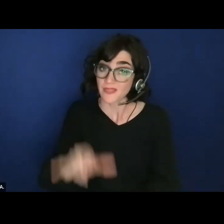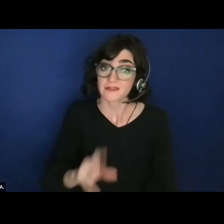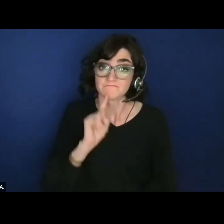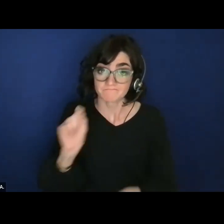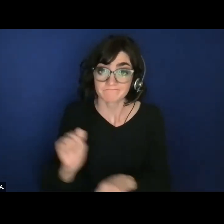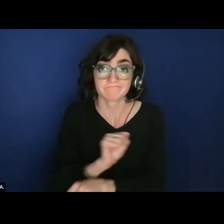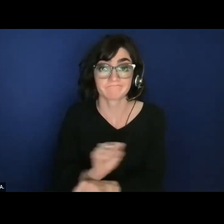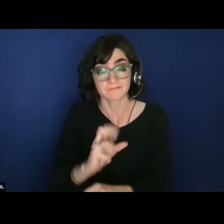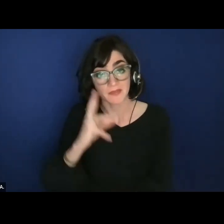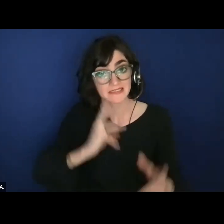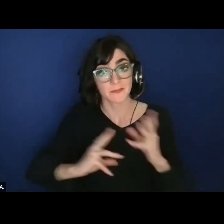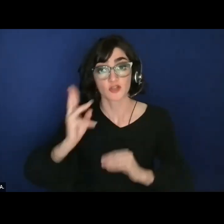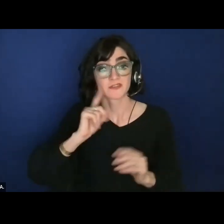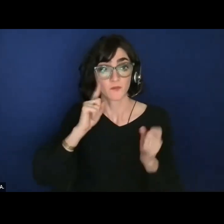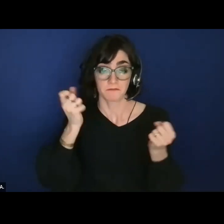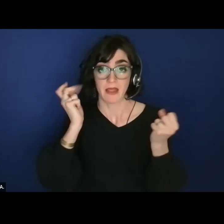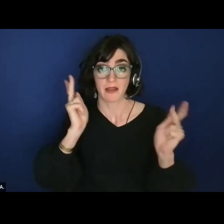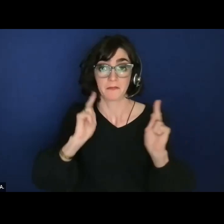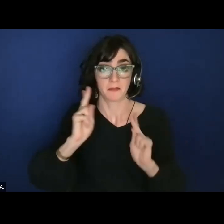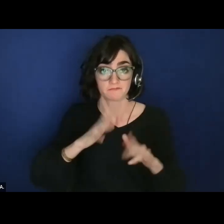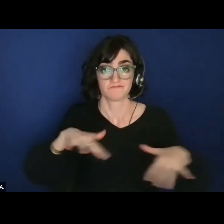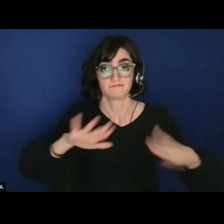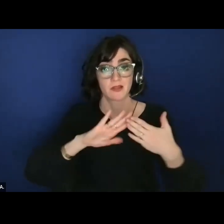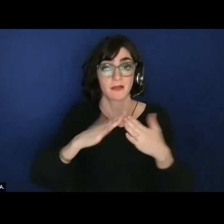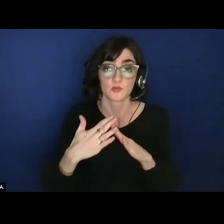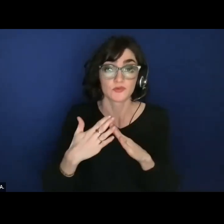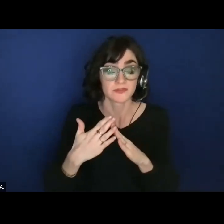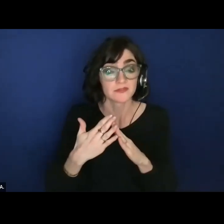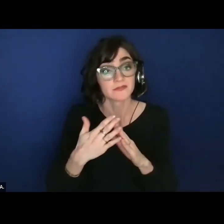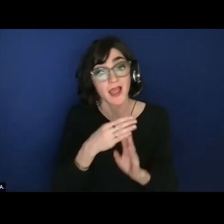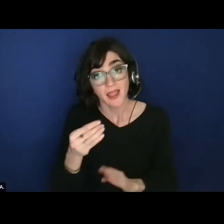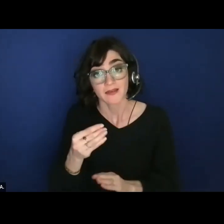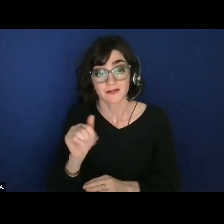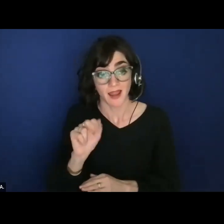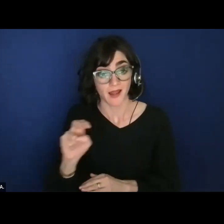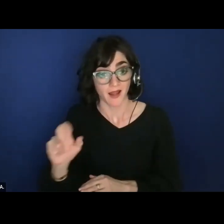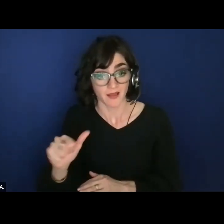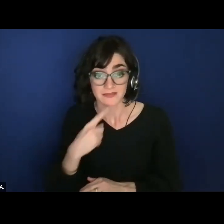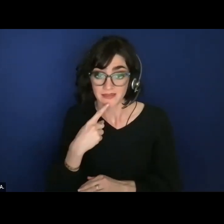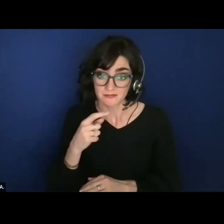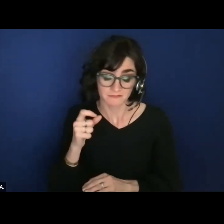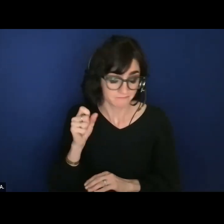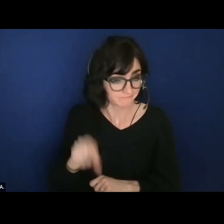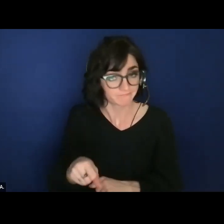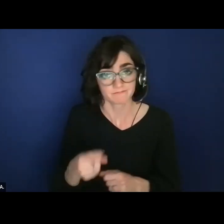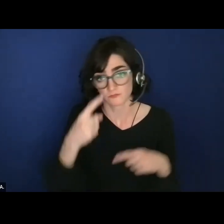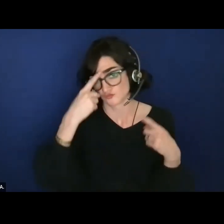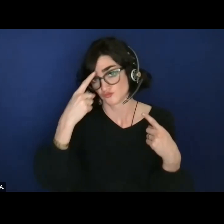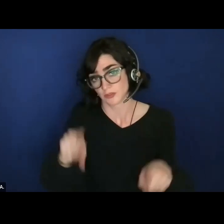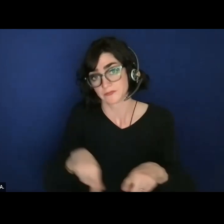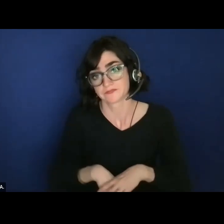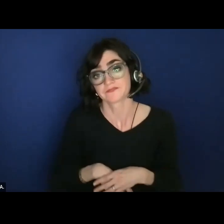experience that a lot of people in our communities have had, and this is what Anna said is echoed here in the chat by Puck and Bipasha. So thank you everyone